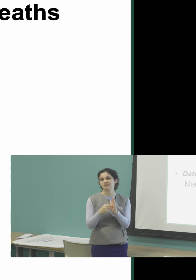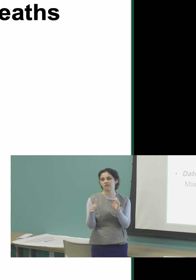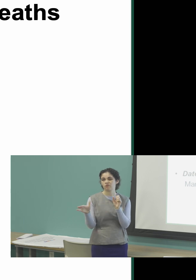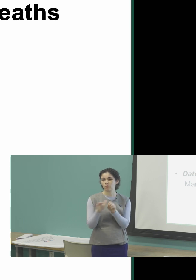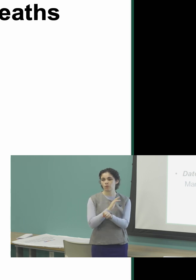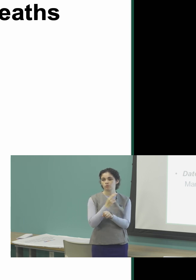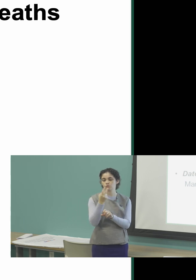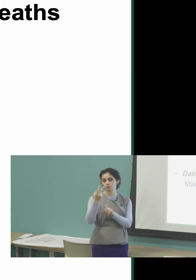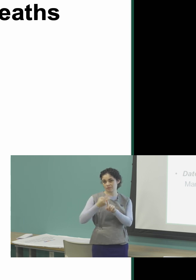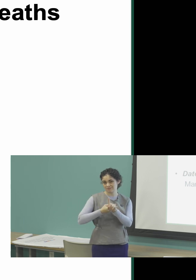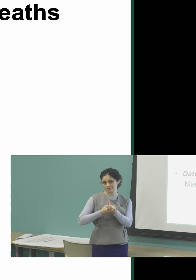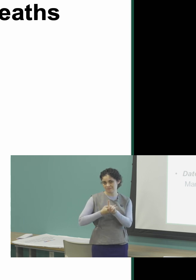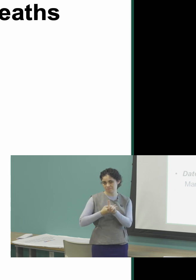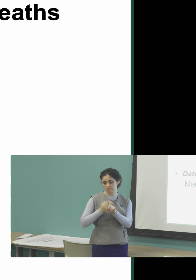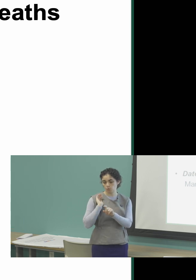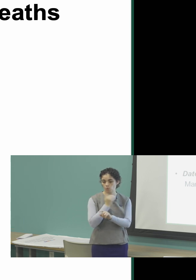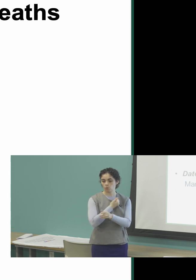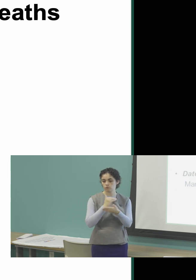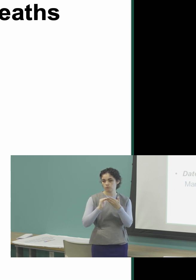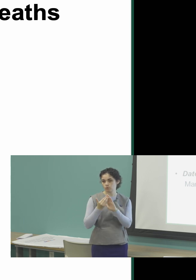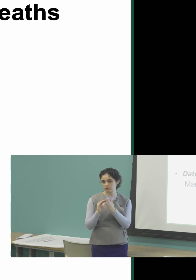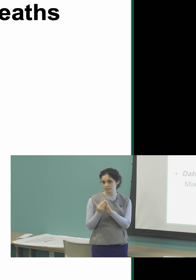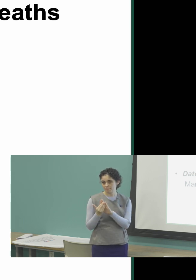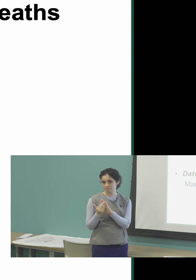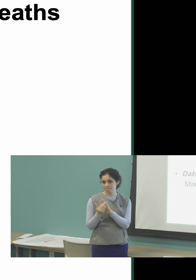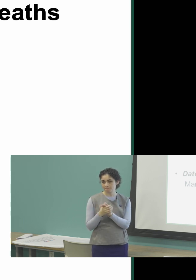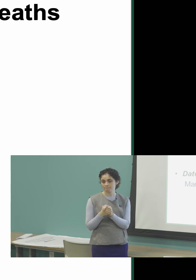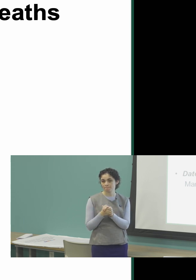2 months in our community.